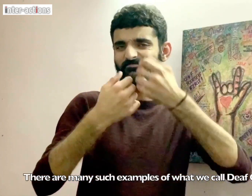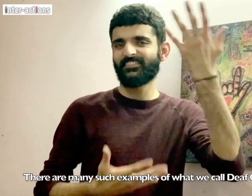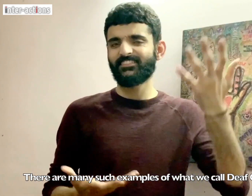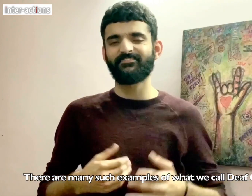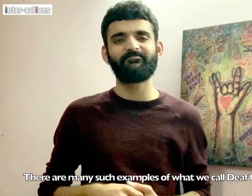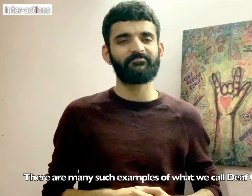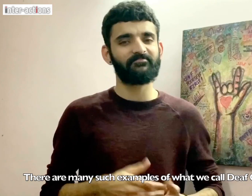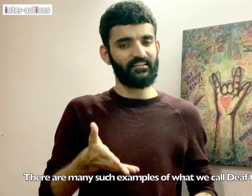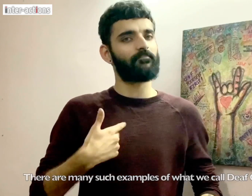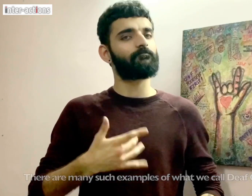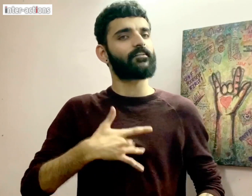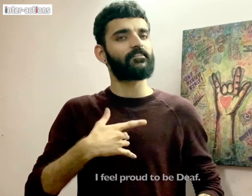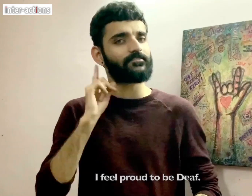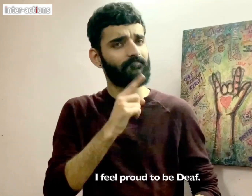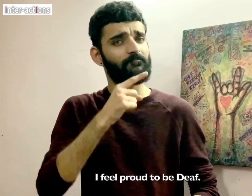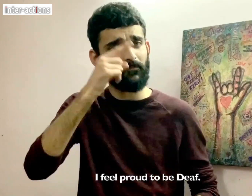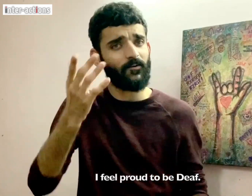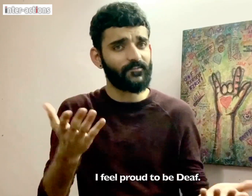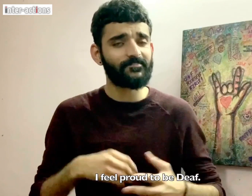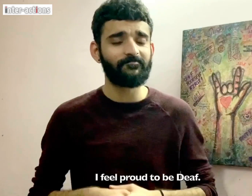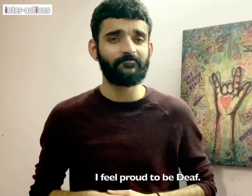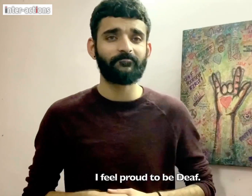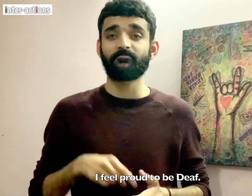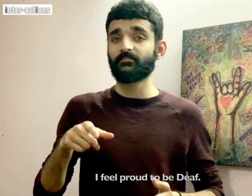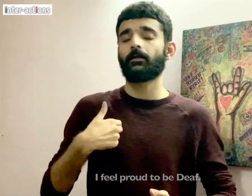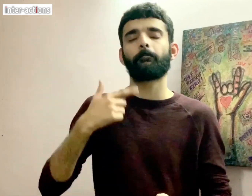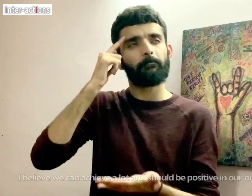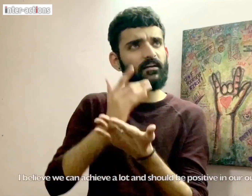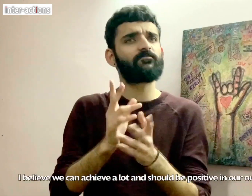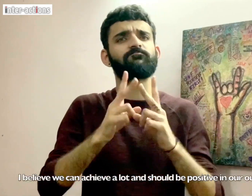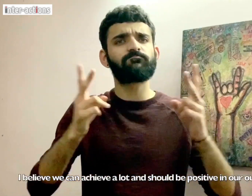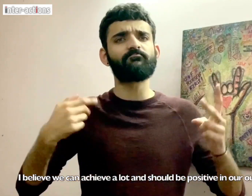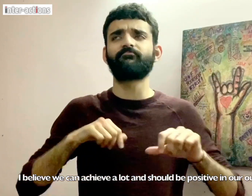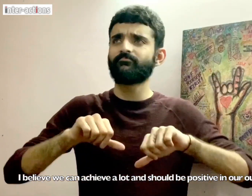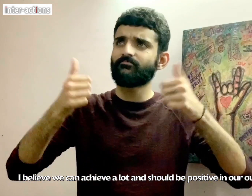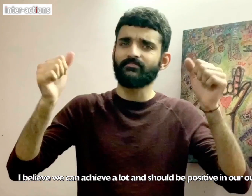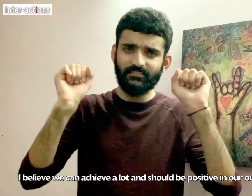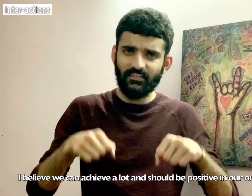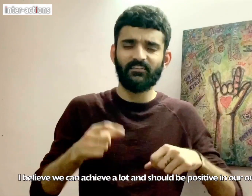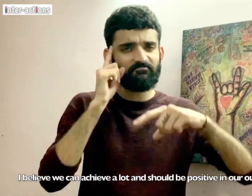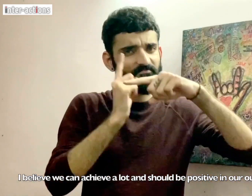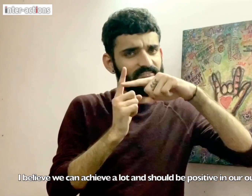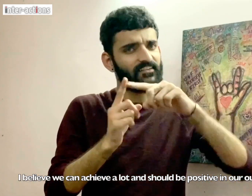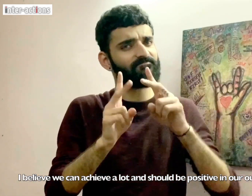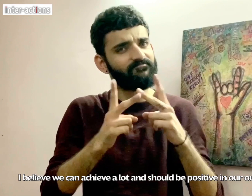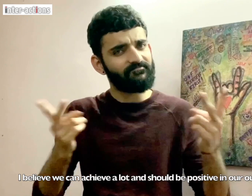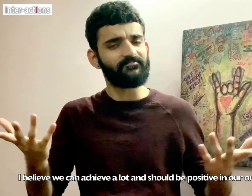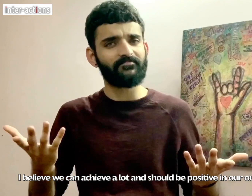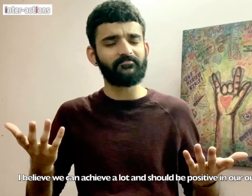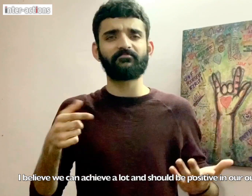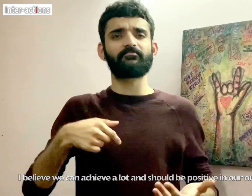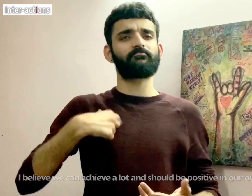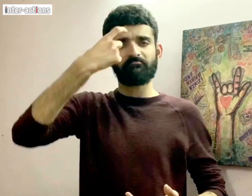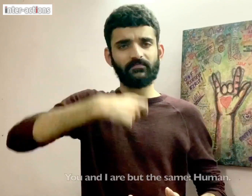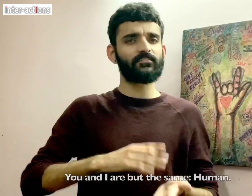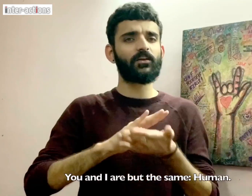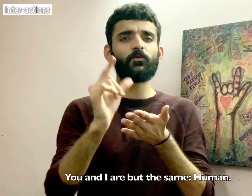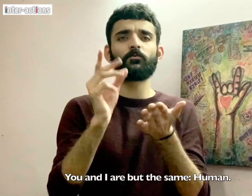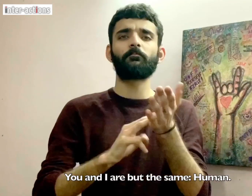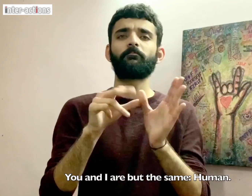we call deaf gain. I feel proud to be deaf. I believe we can achieve a lot and should be positive in our outlook. You and I are but the